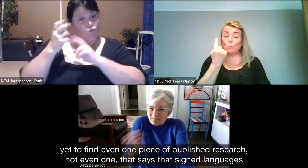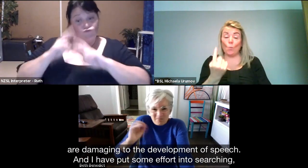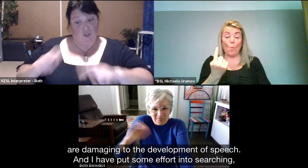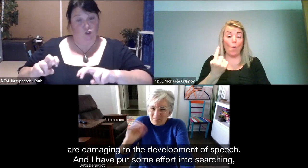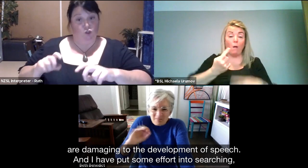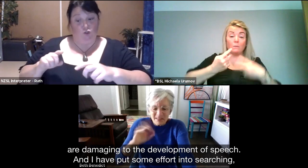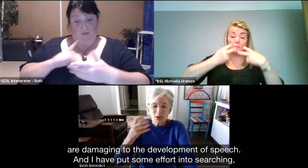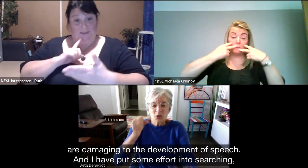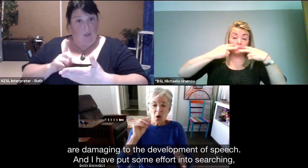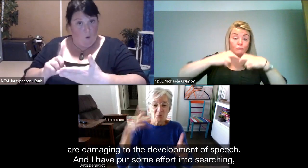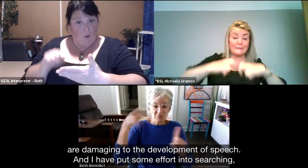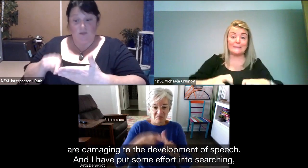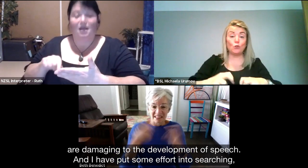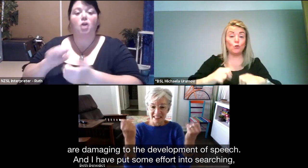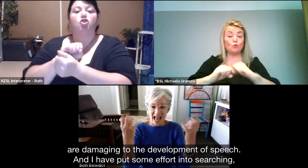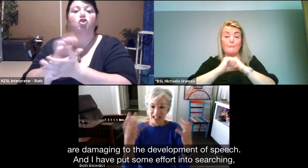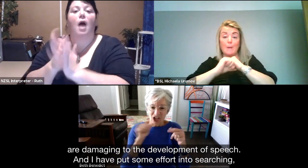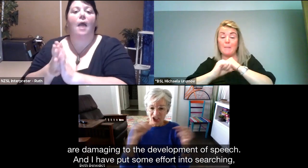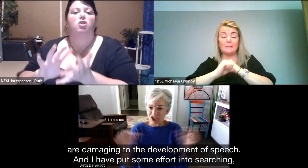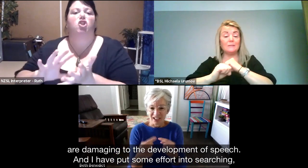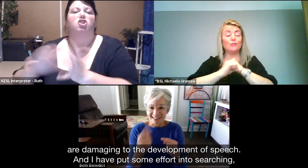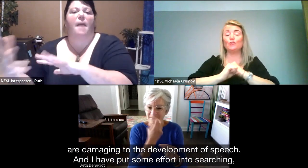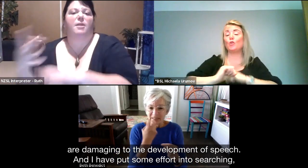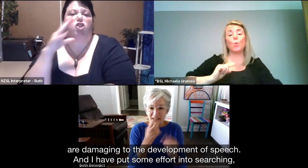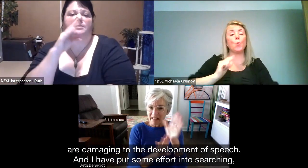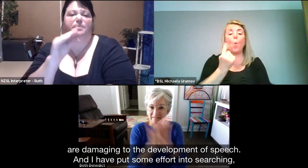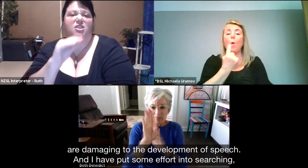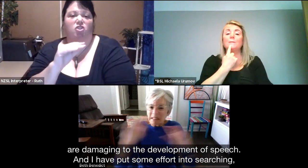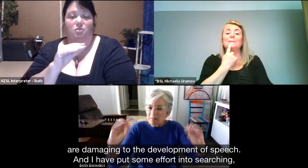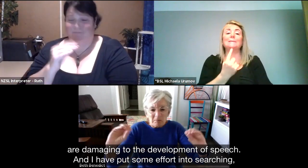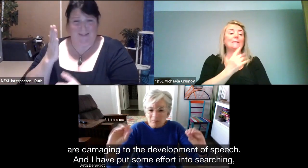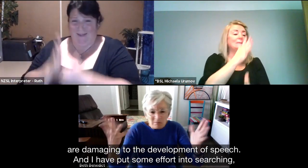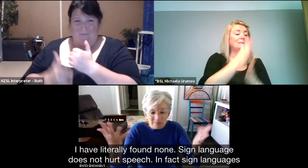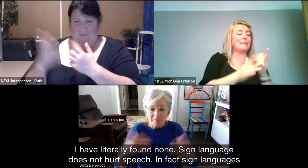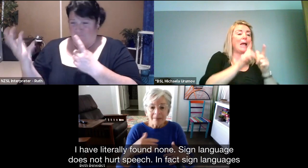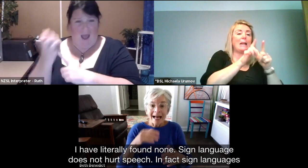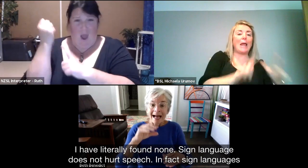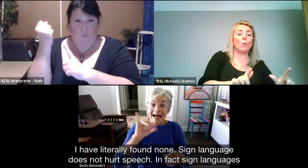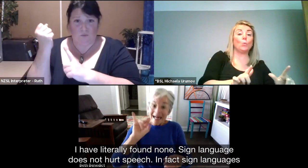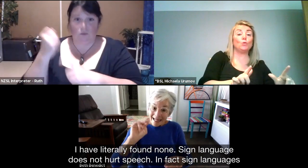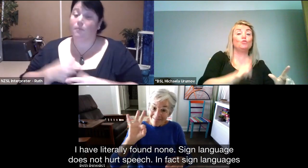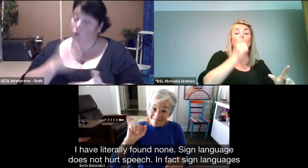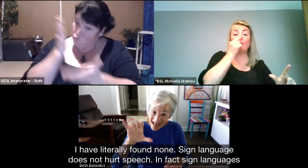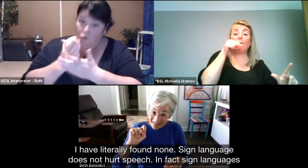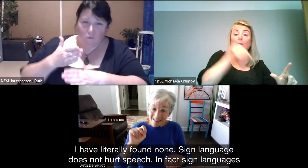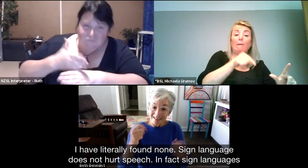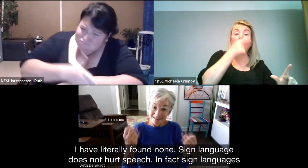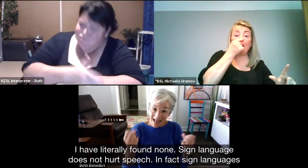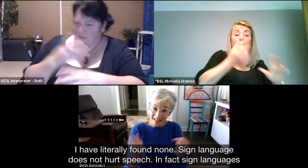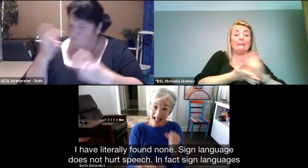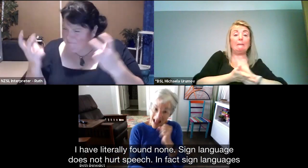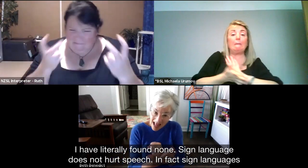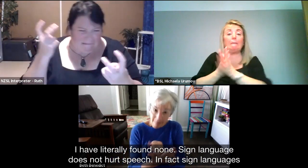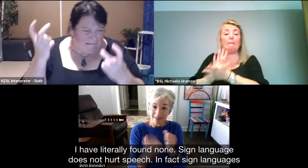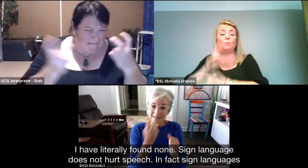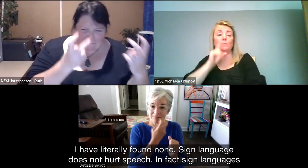languages are damaging to the development of speech. And I have put some effort into searching. I have literally found none. Sign